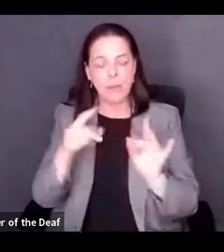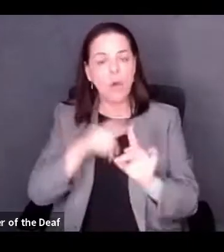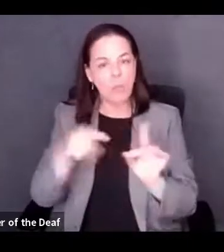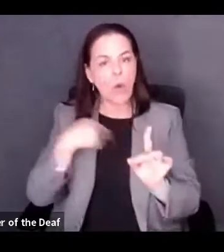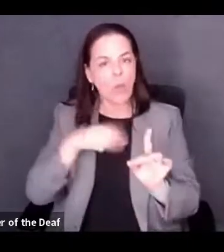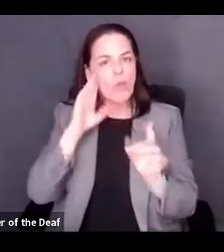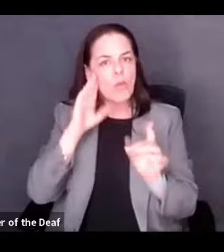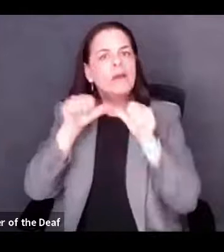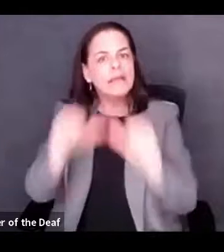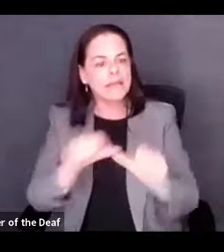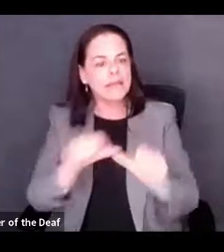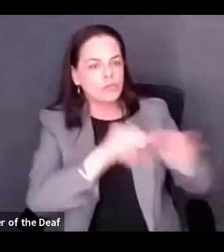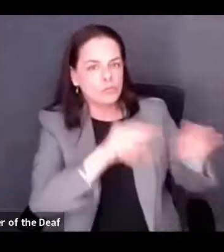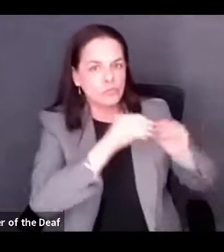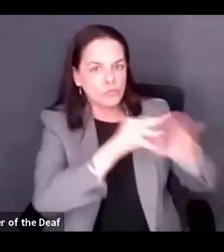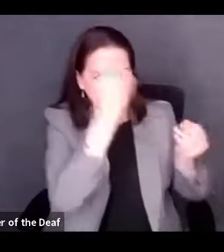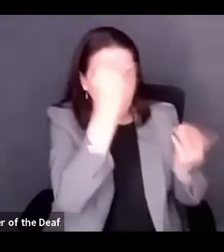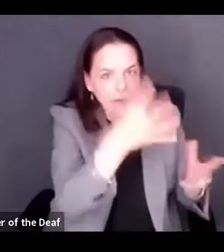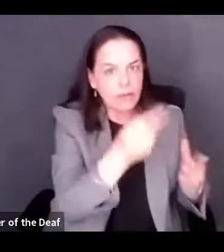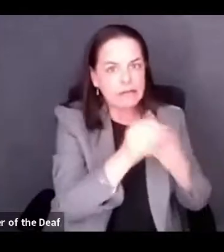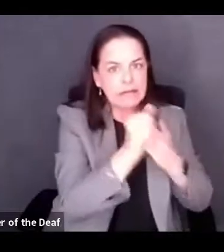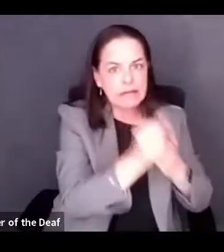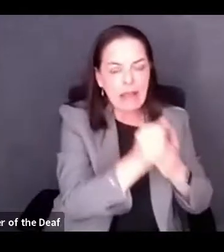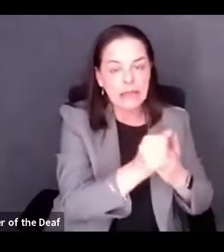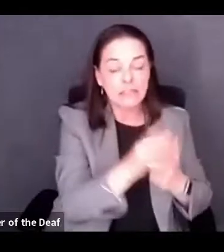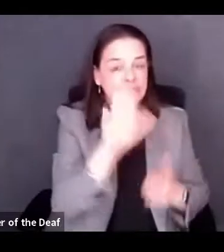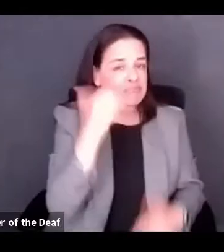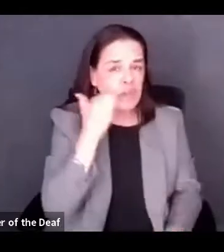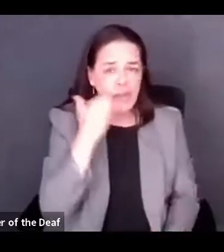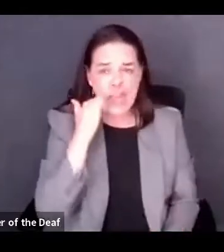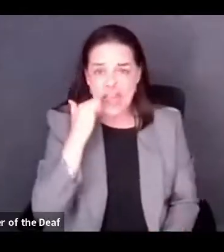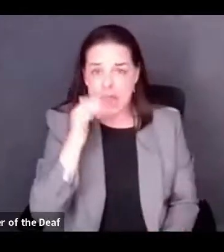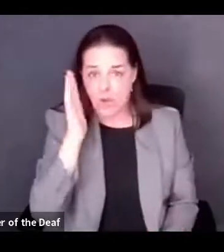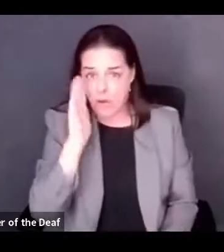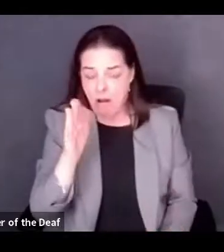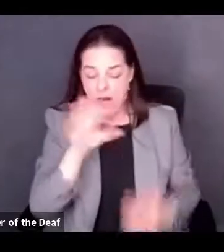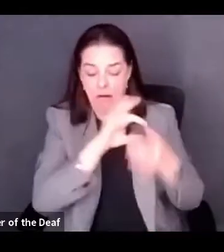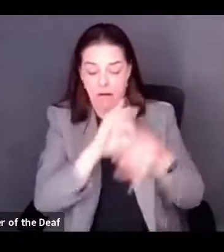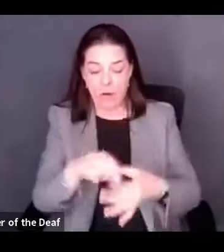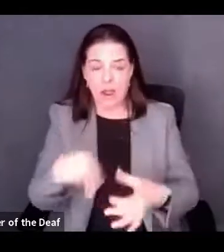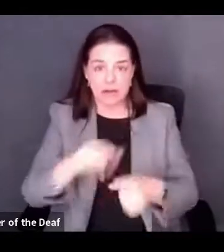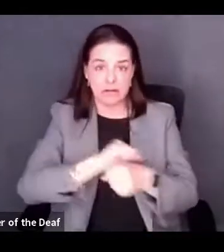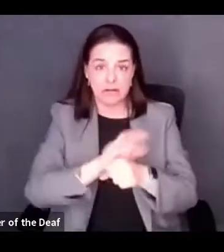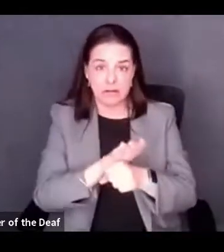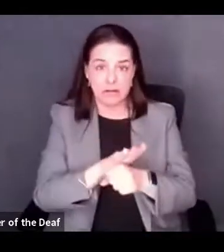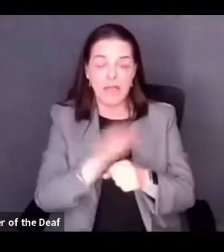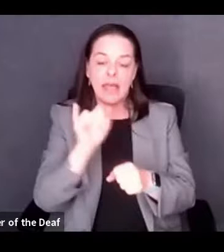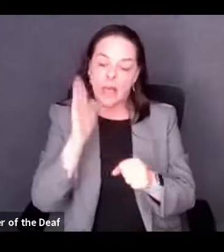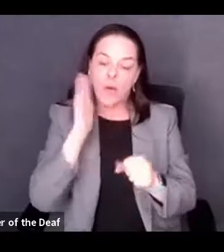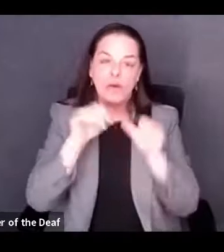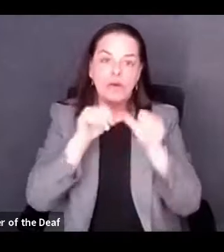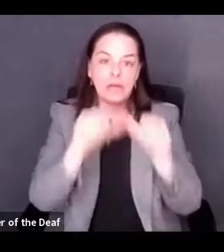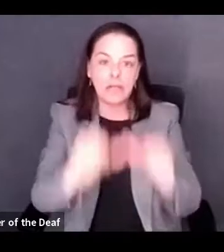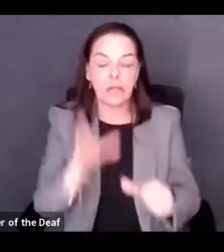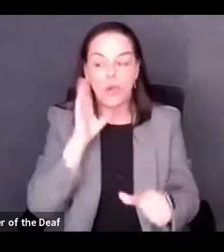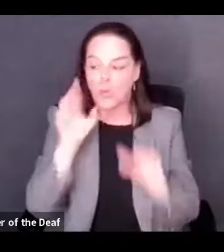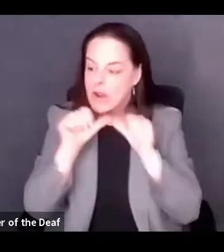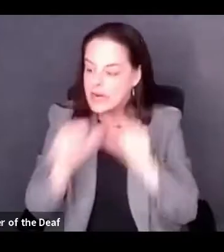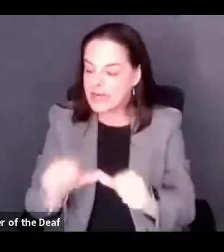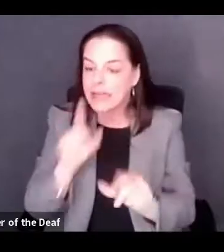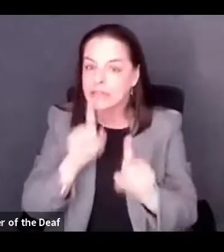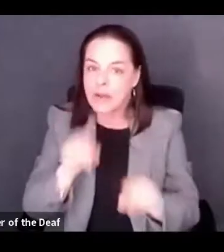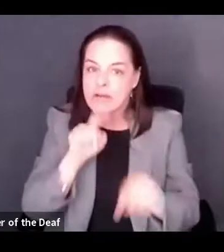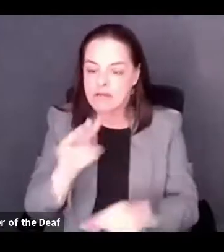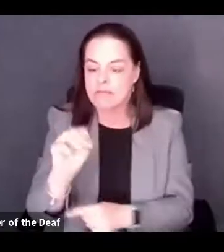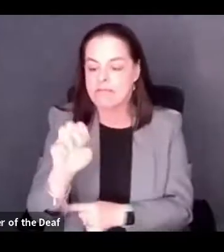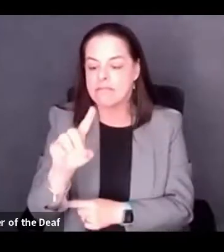out information and guidance every day related to this pandemic. That will continue. We will continue to answer media